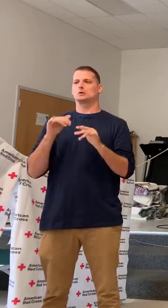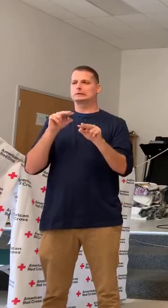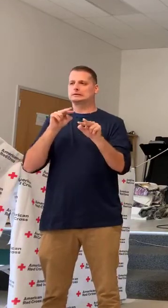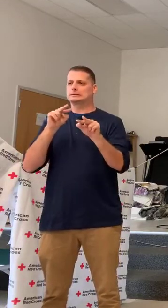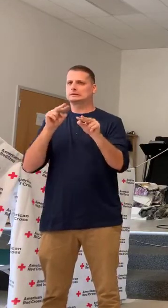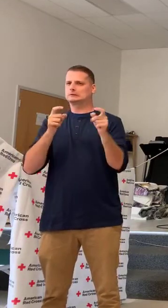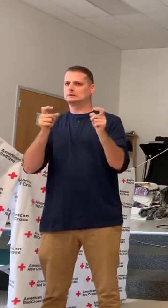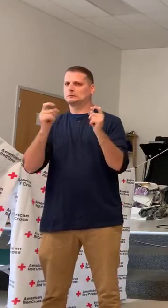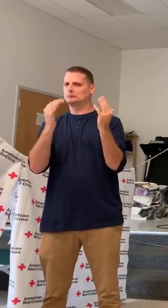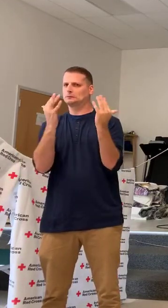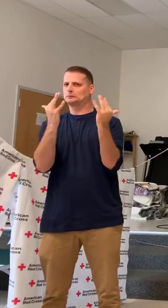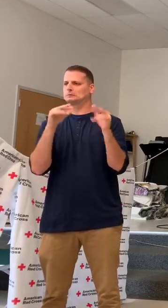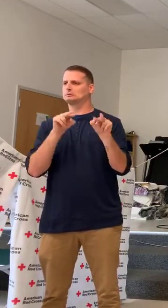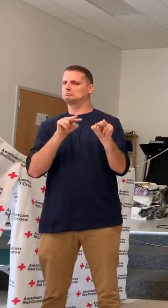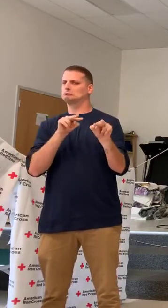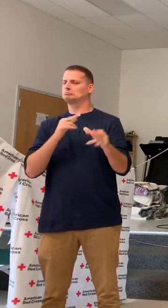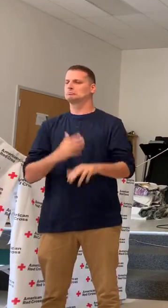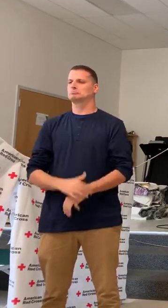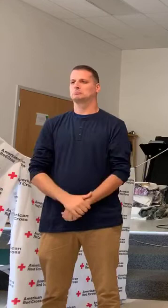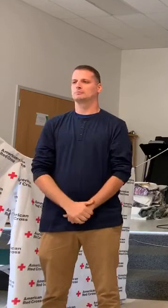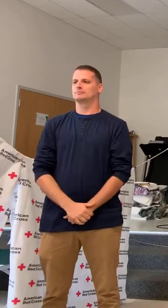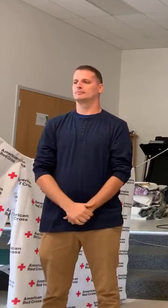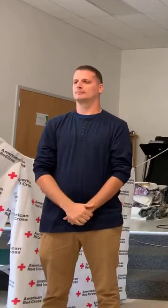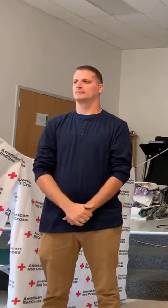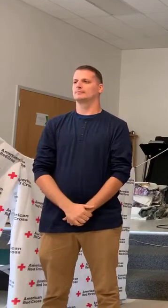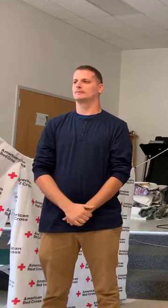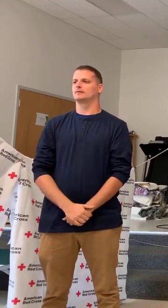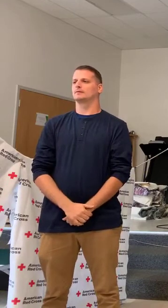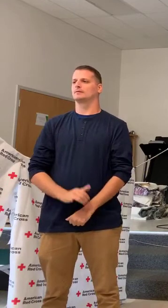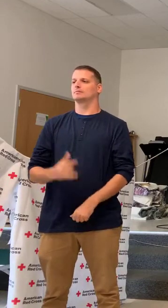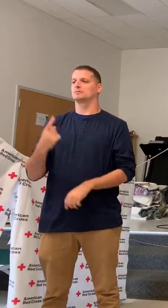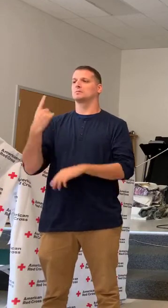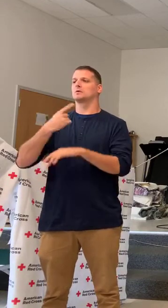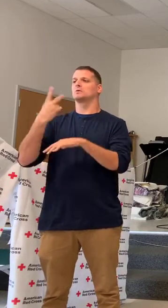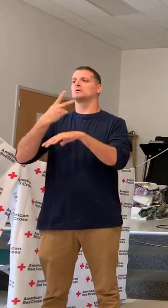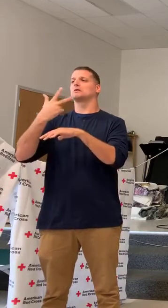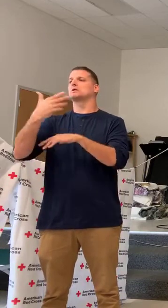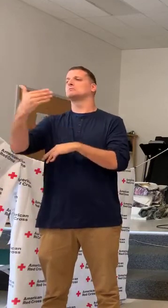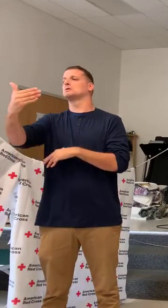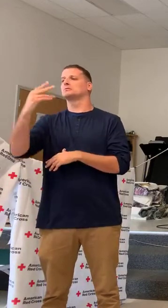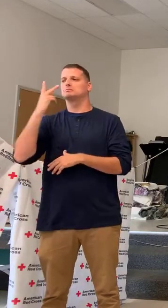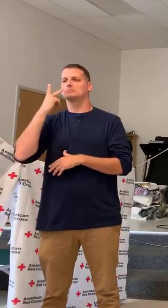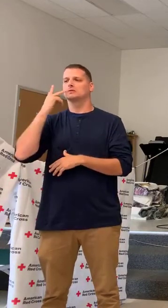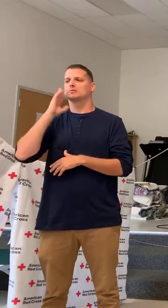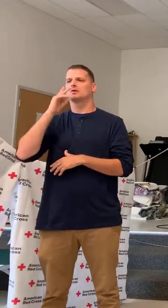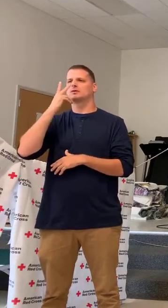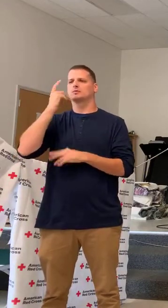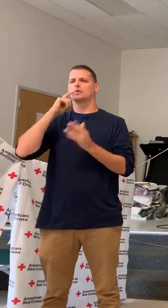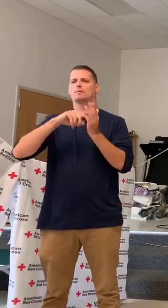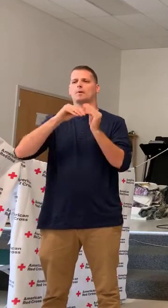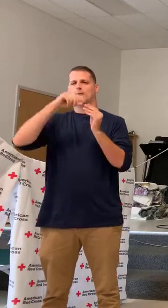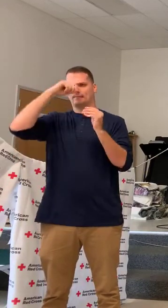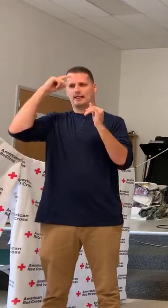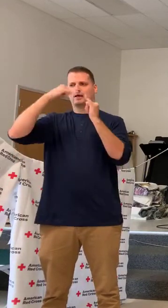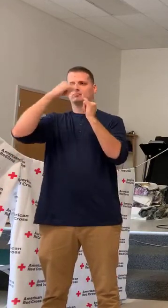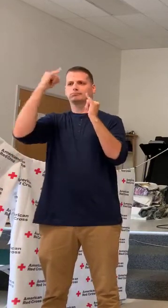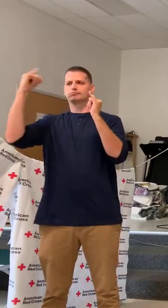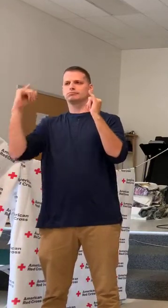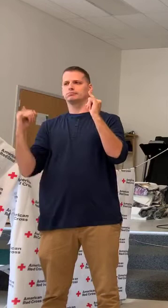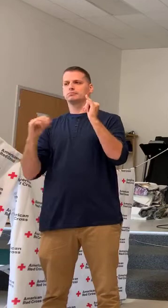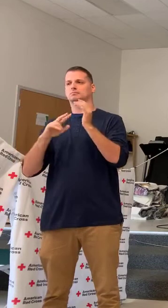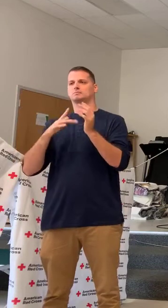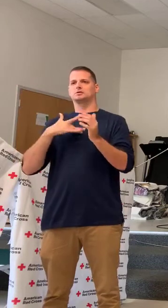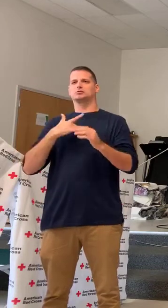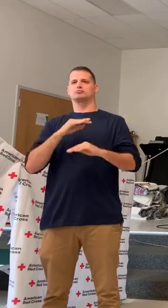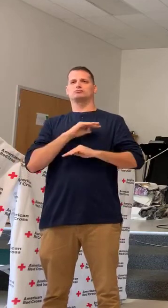this action, and over the next couple of days we'll see more black on the line on the map, indicating that we're feeling pretty good about